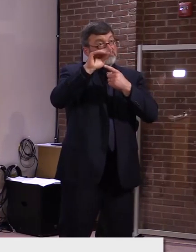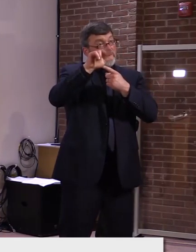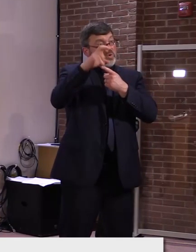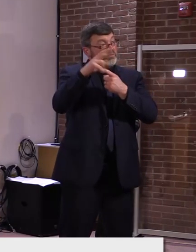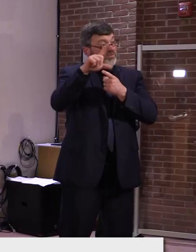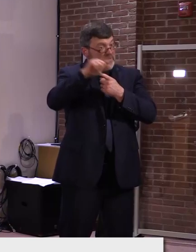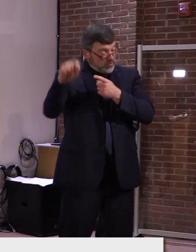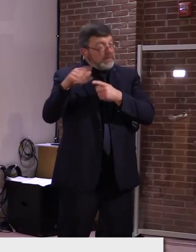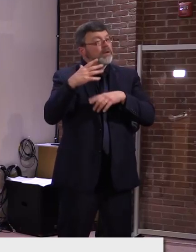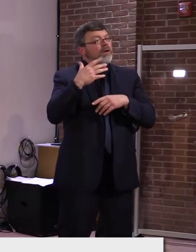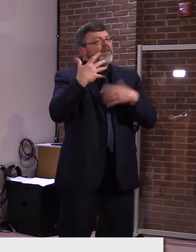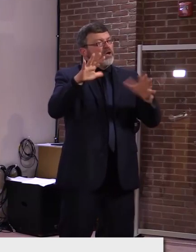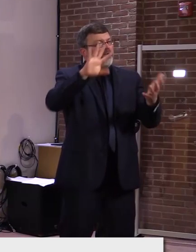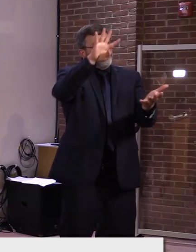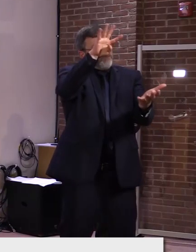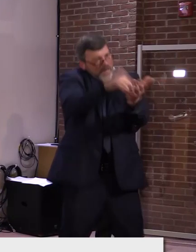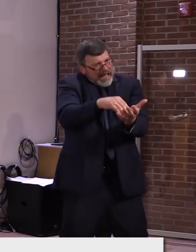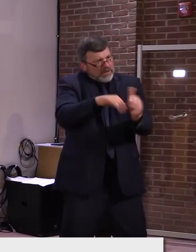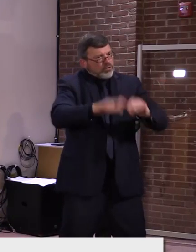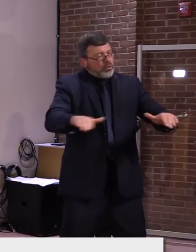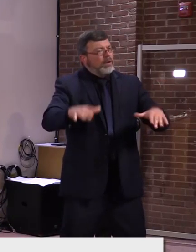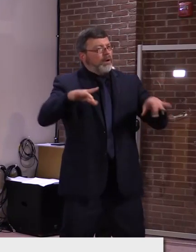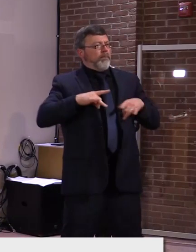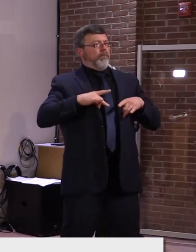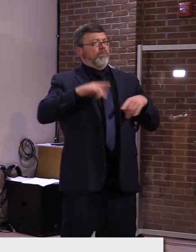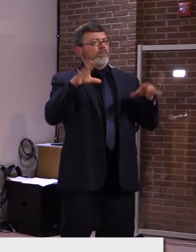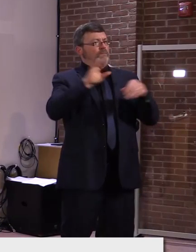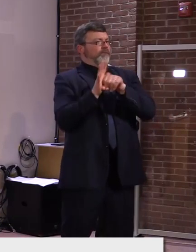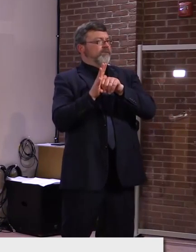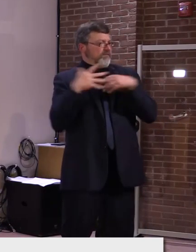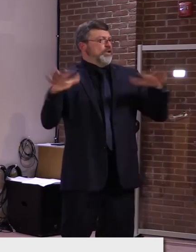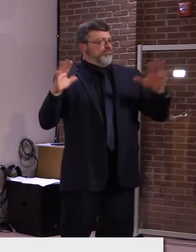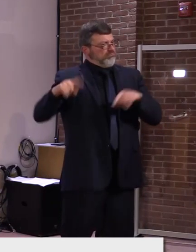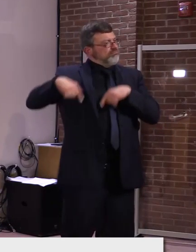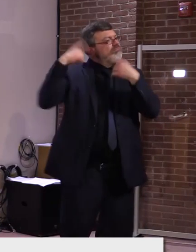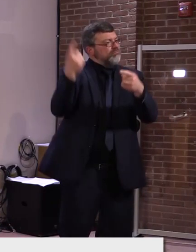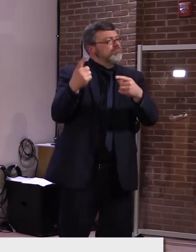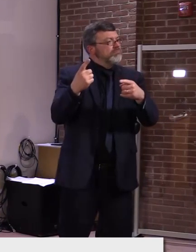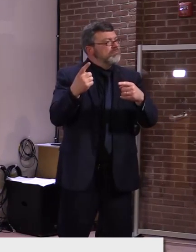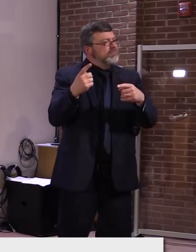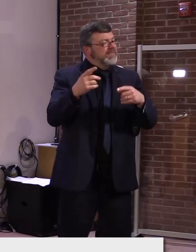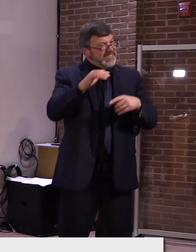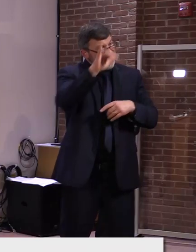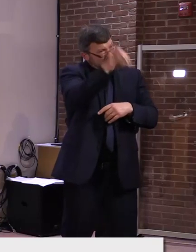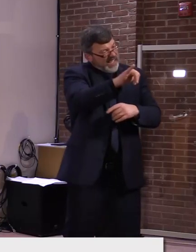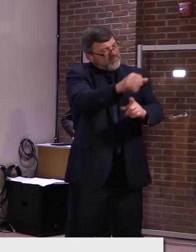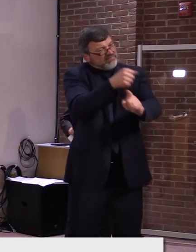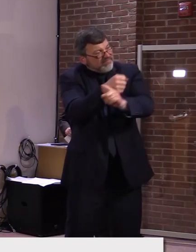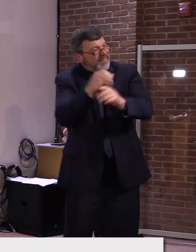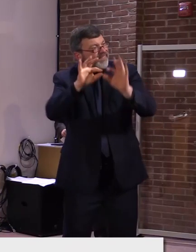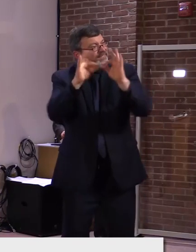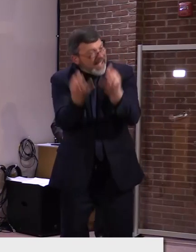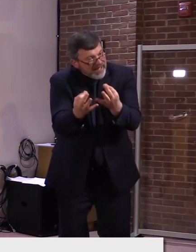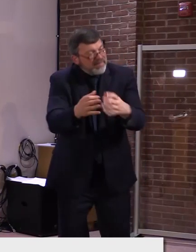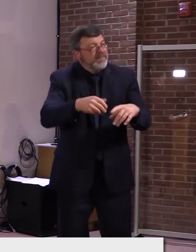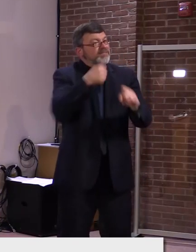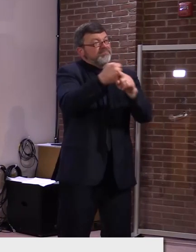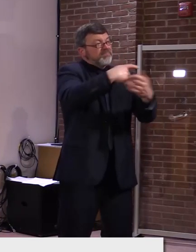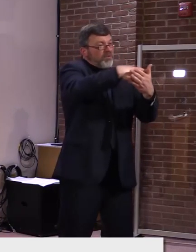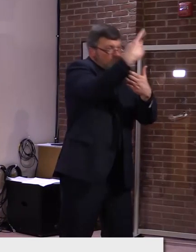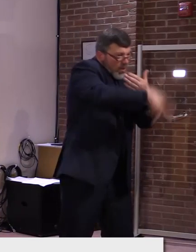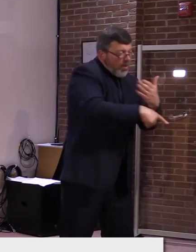had a huge impact on our kids, their families, childcare programs, and schools. Getting our kids vaccinated will keep them safe